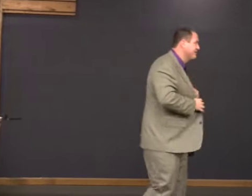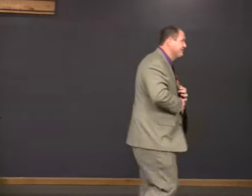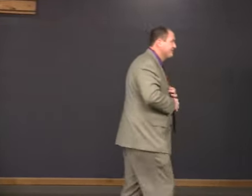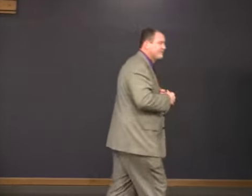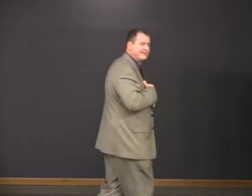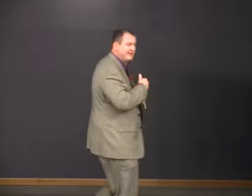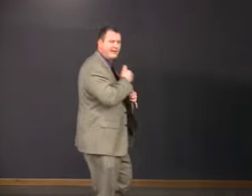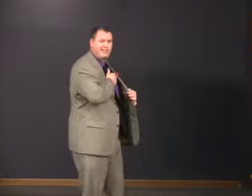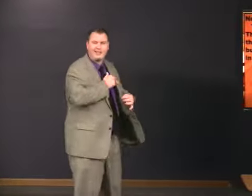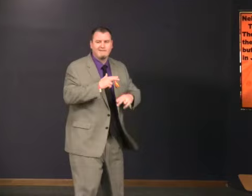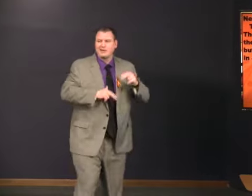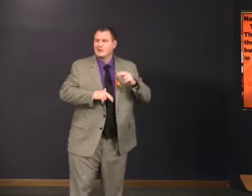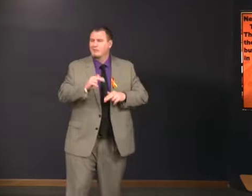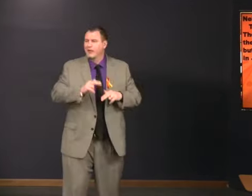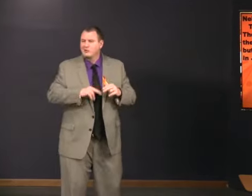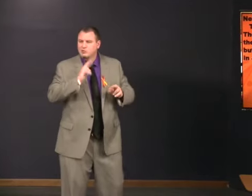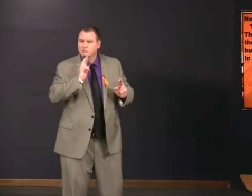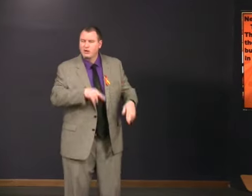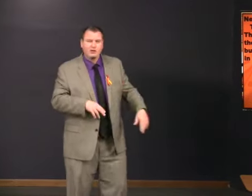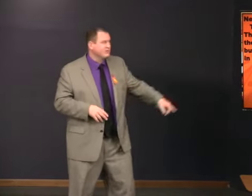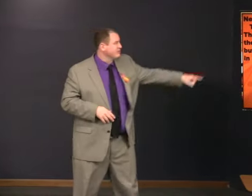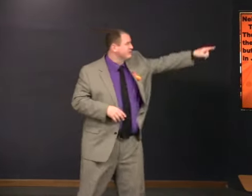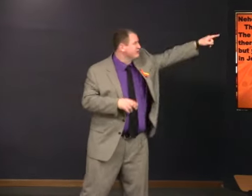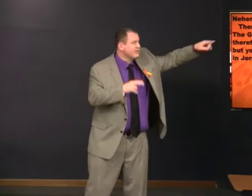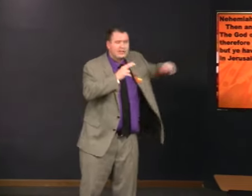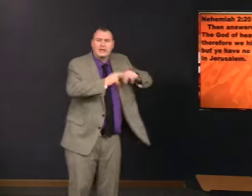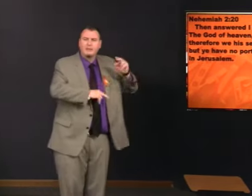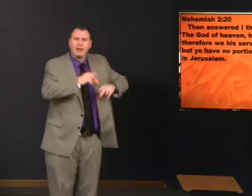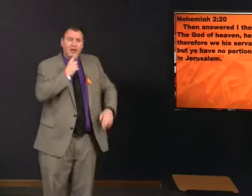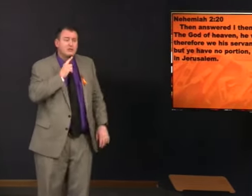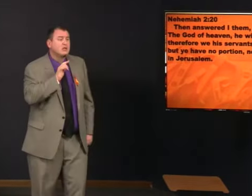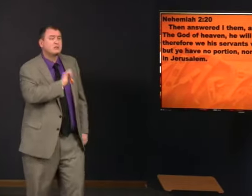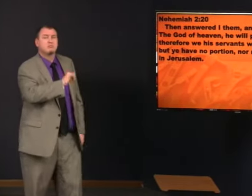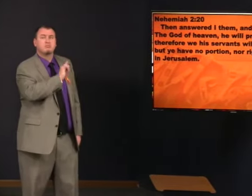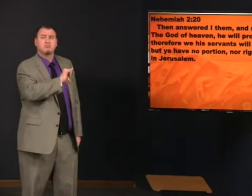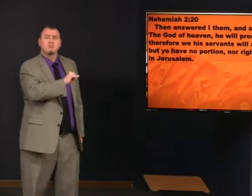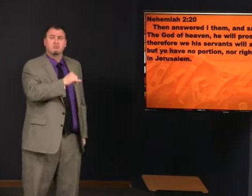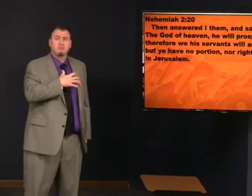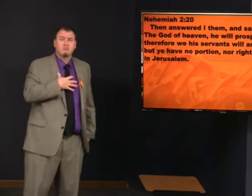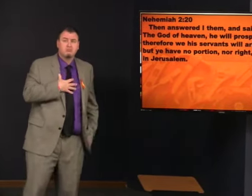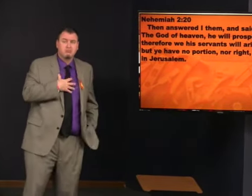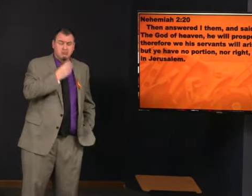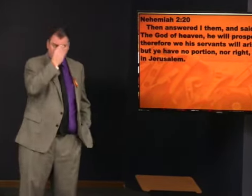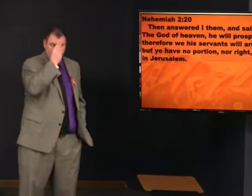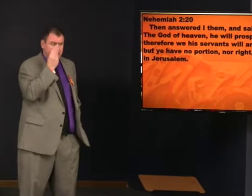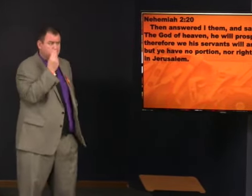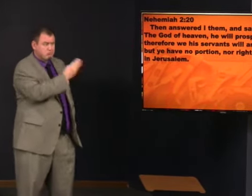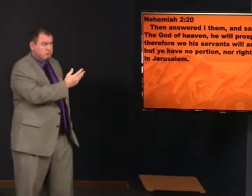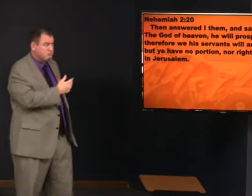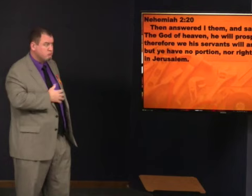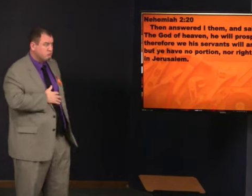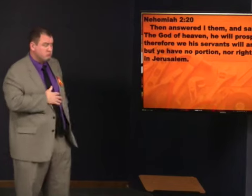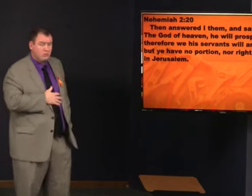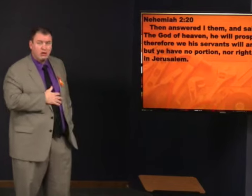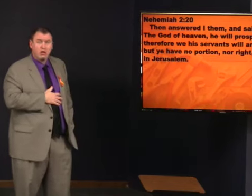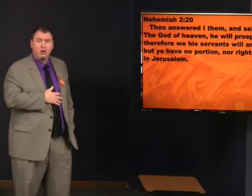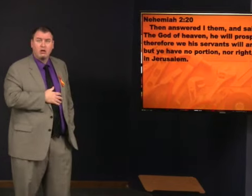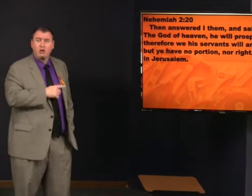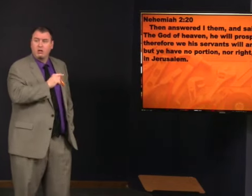Notice here Nehemiah's response. I love his response here. He answered, then answered I them and said unto